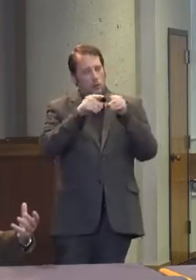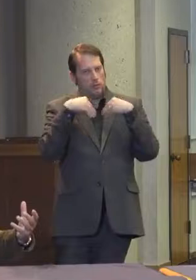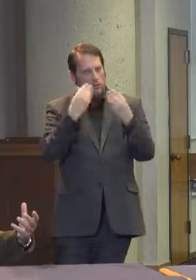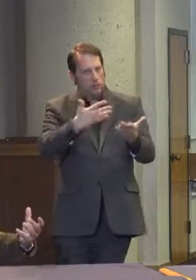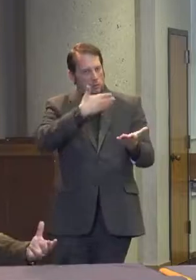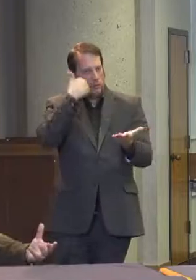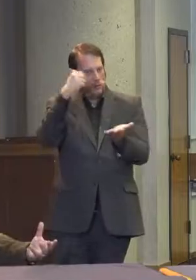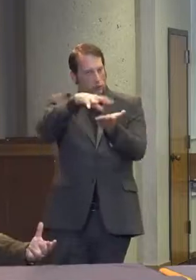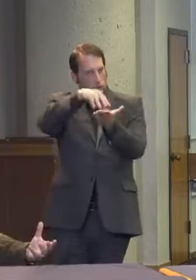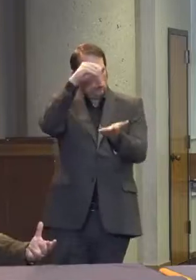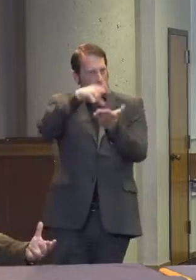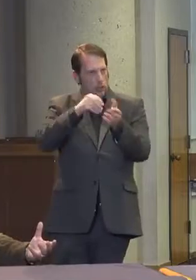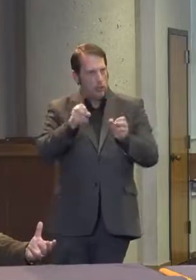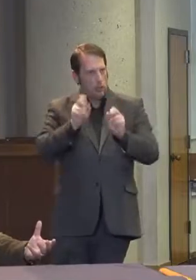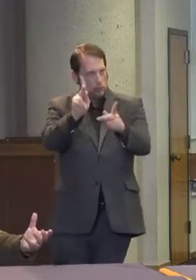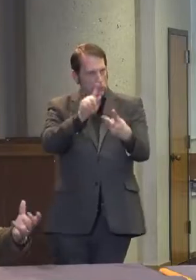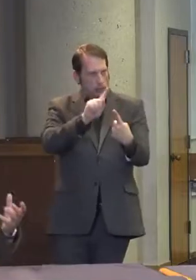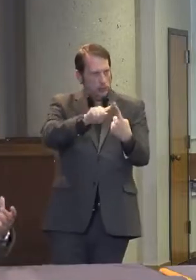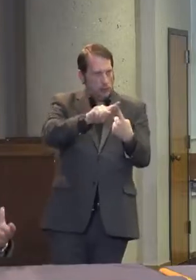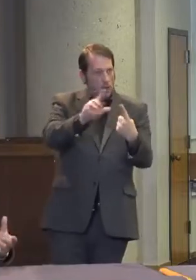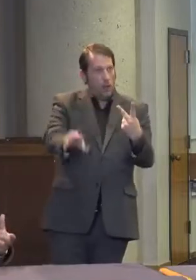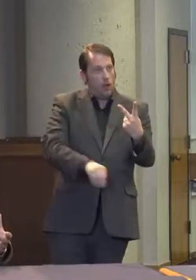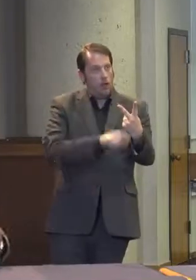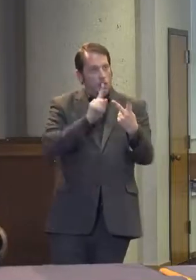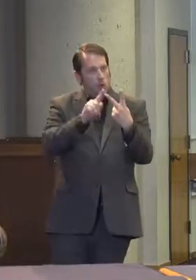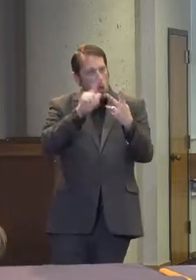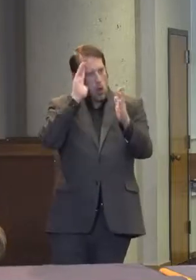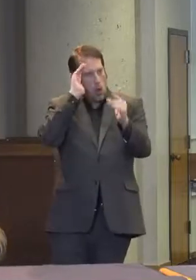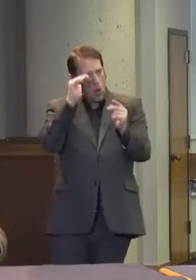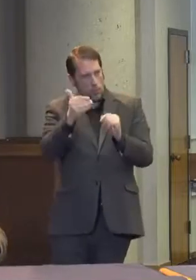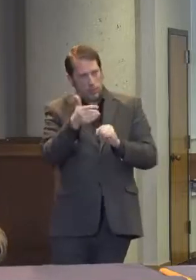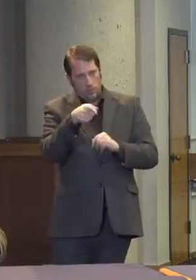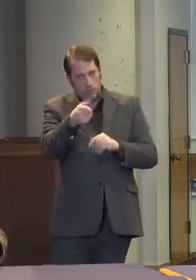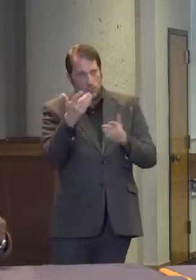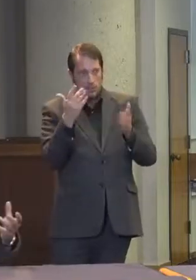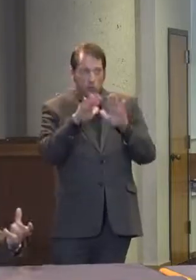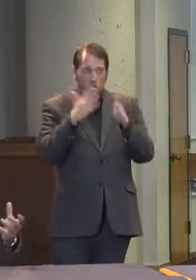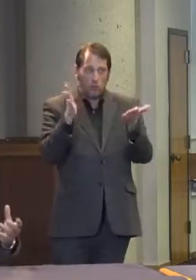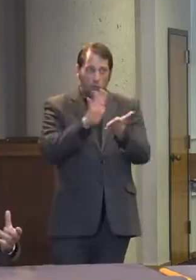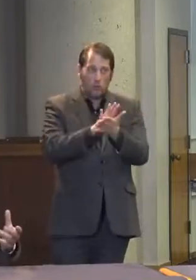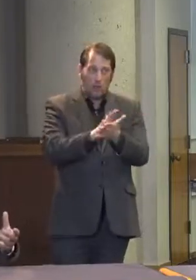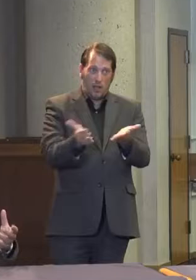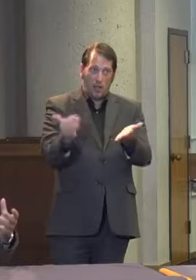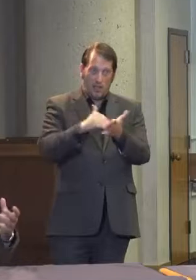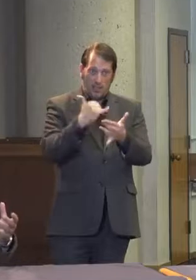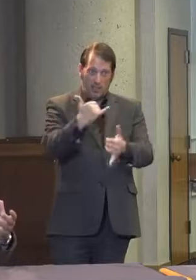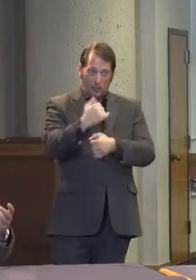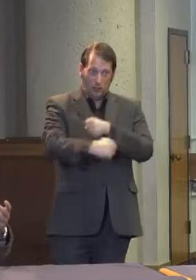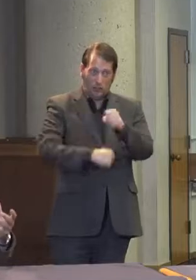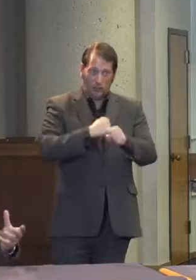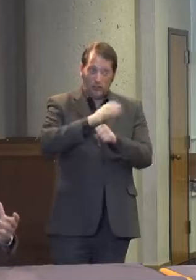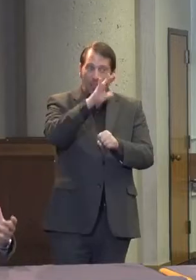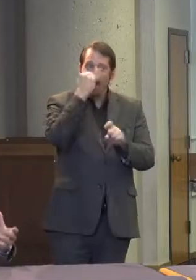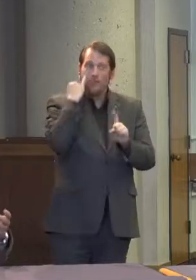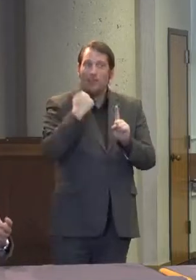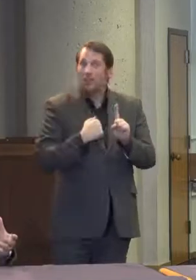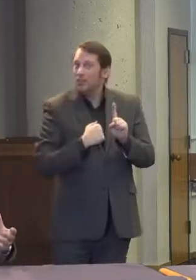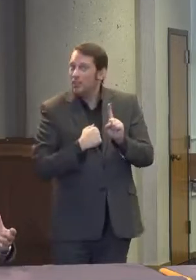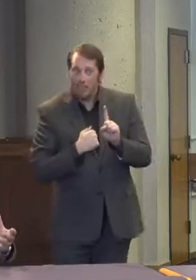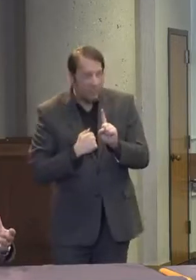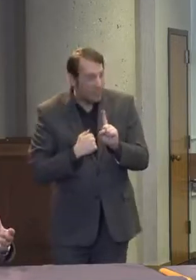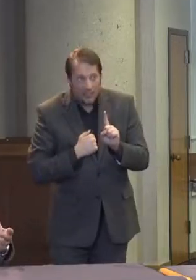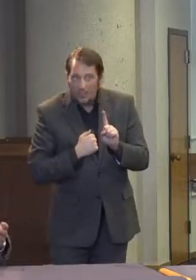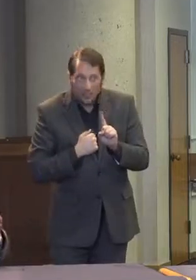we can reopen schools this year, and planning, if we're not able to, what can we do? We're going to focus on what can we